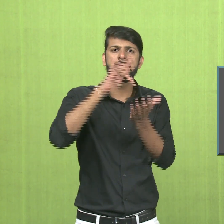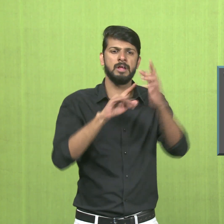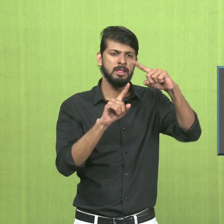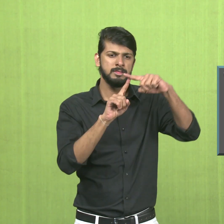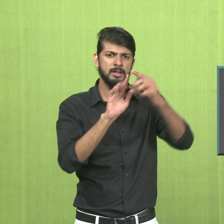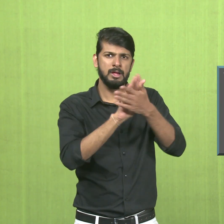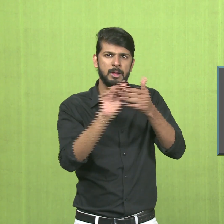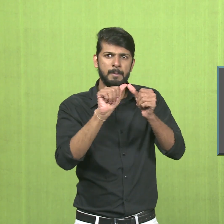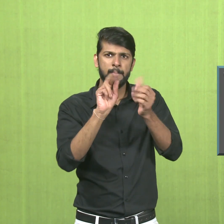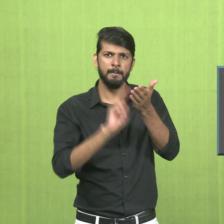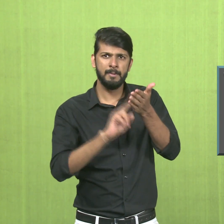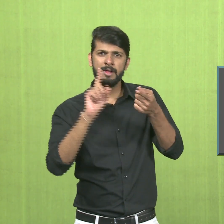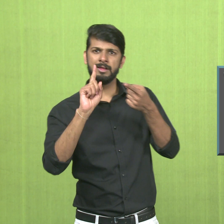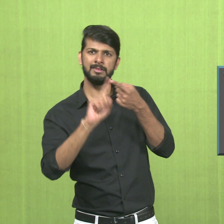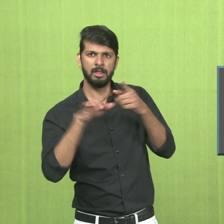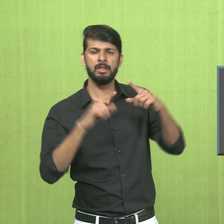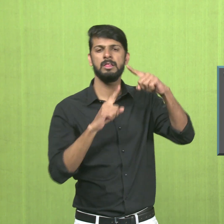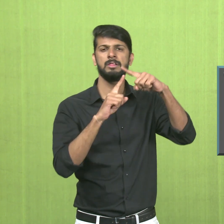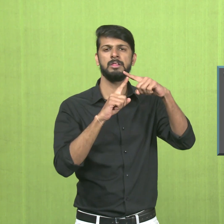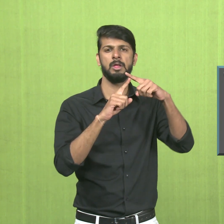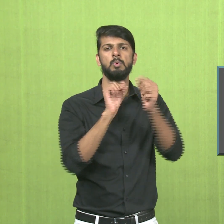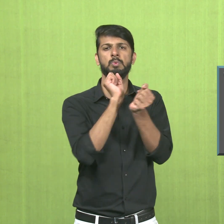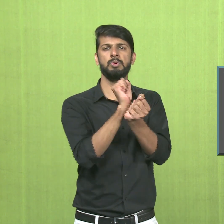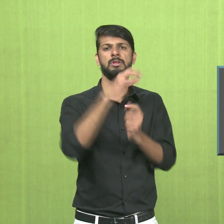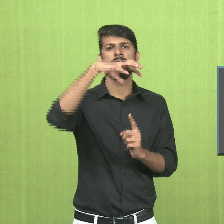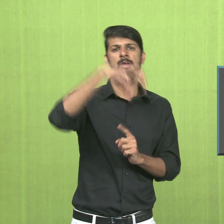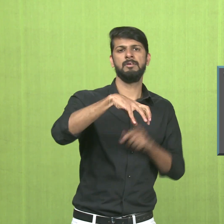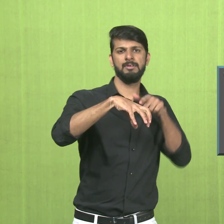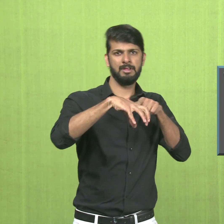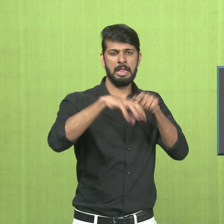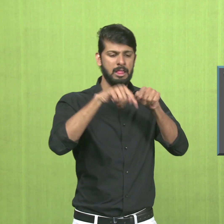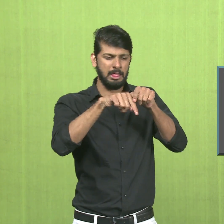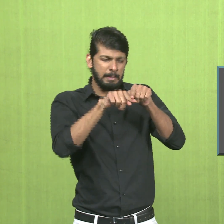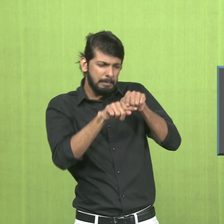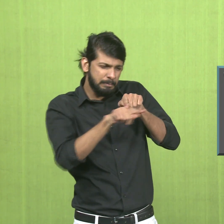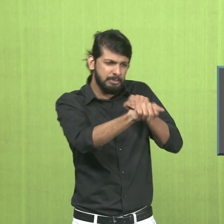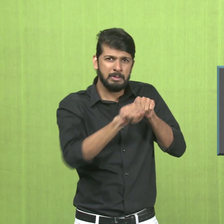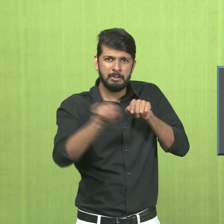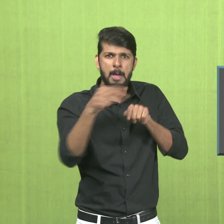The Warli people are natives of Maharashtra in the Thane district,